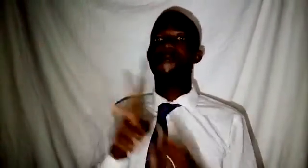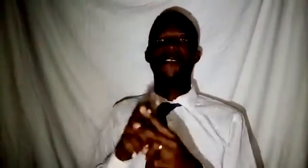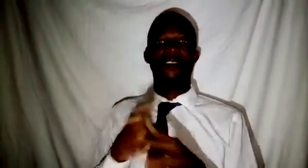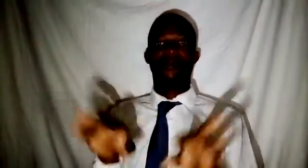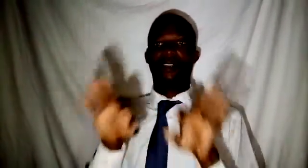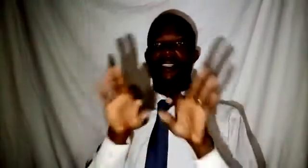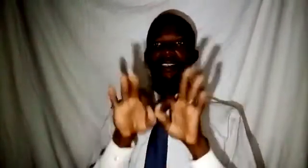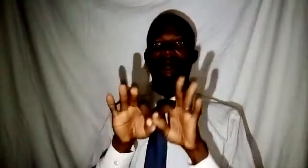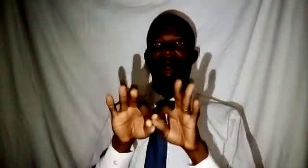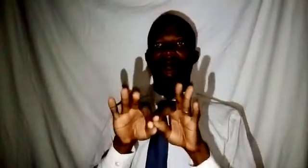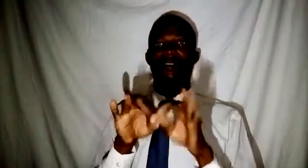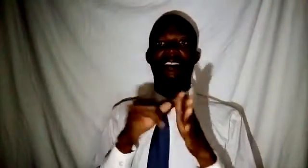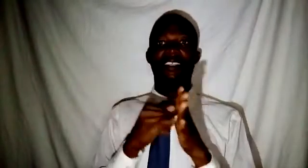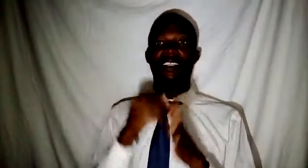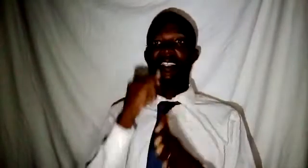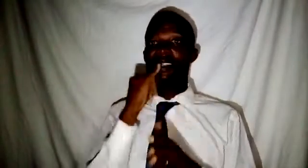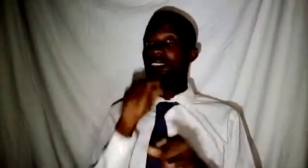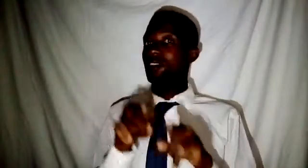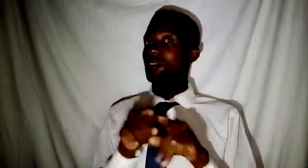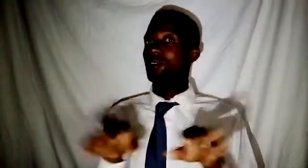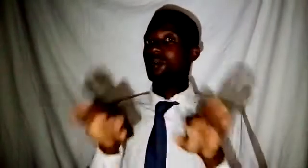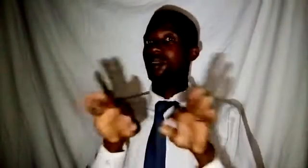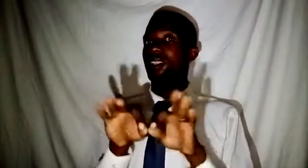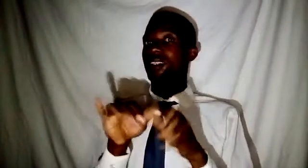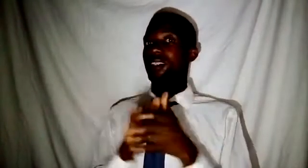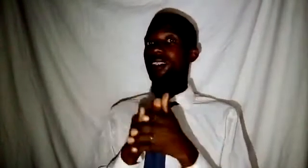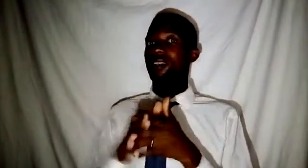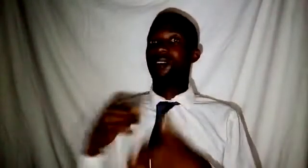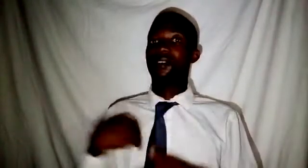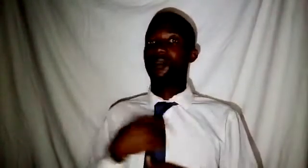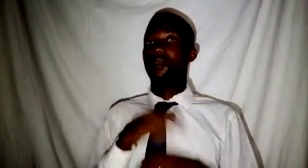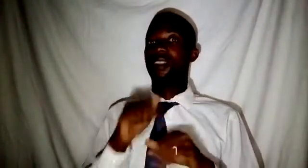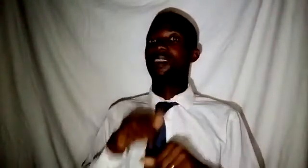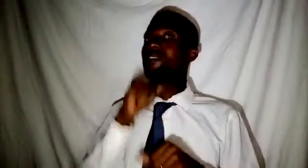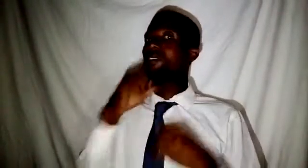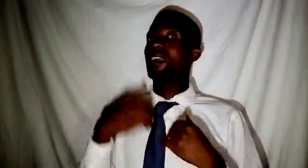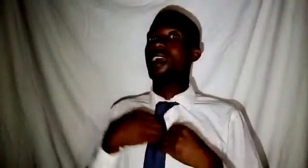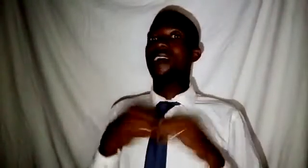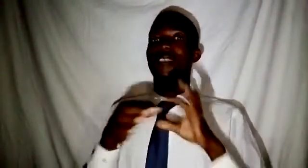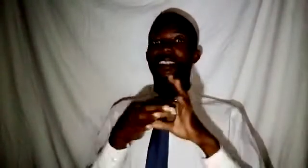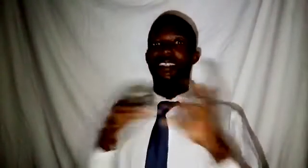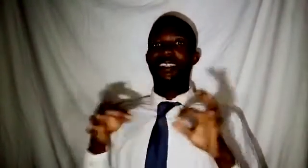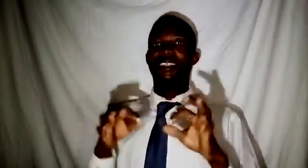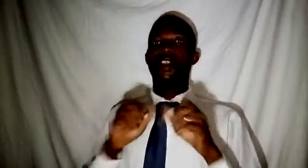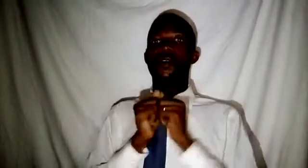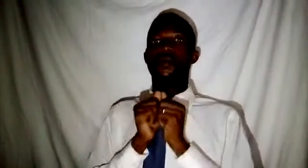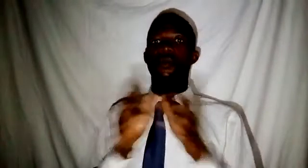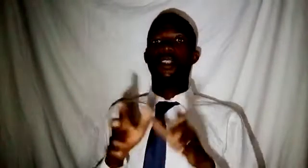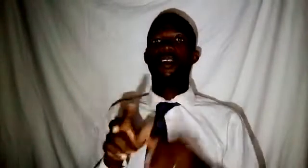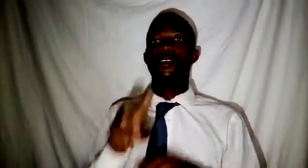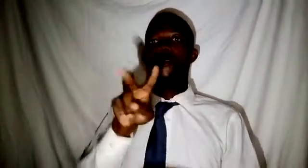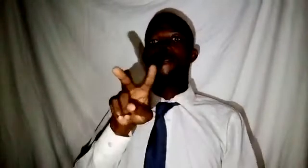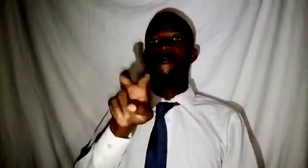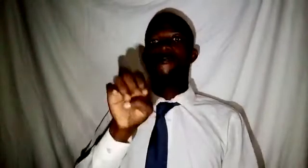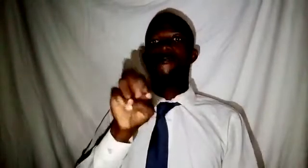is important to note that we cannot have a sentence without a verb. This is to say that verbs are